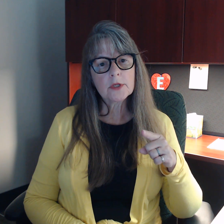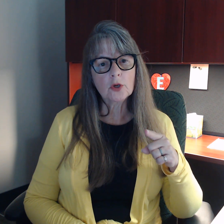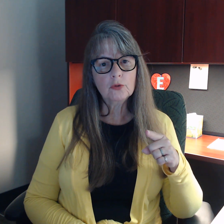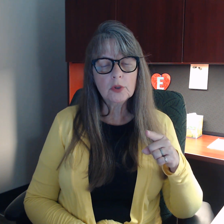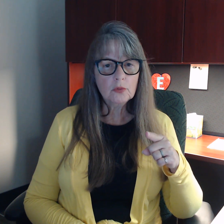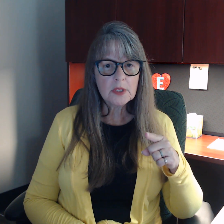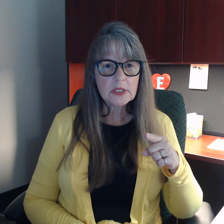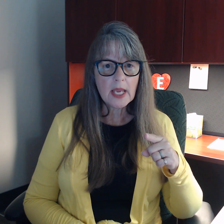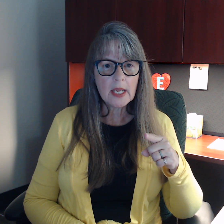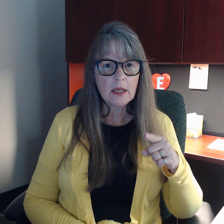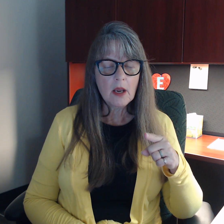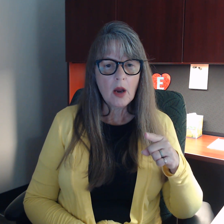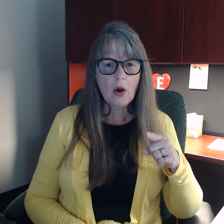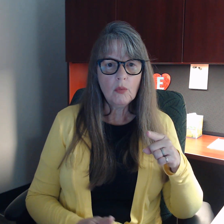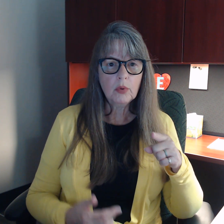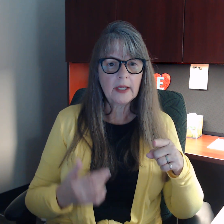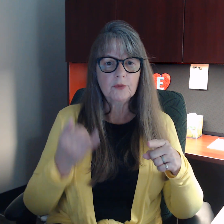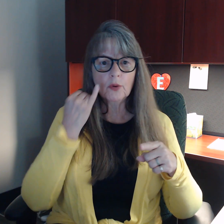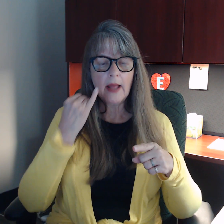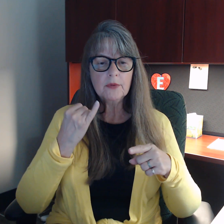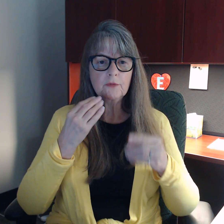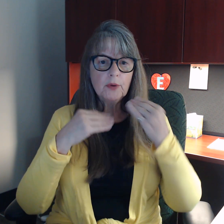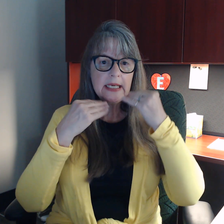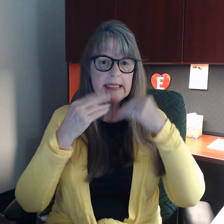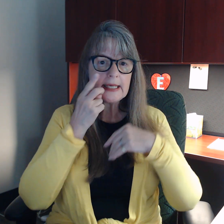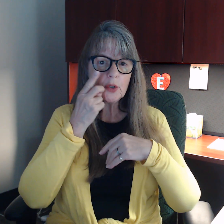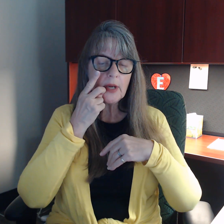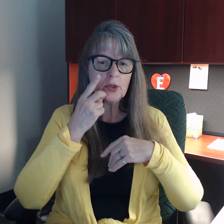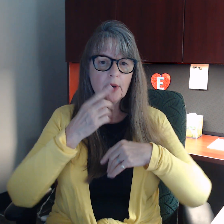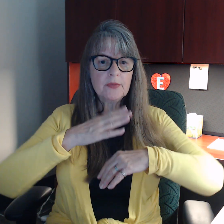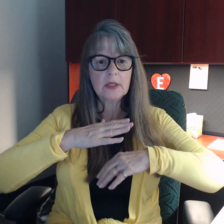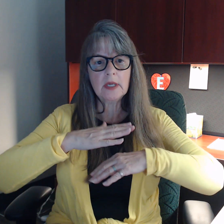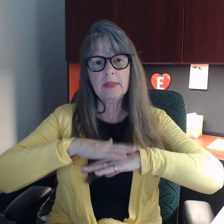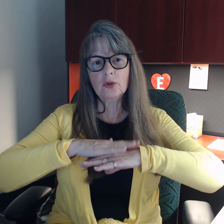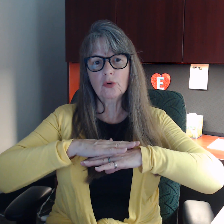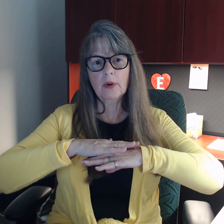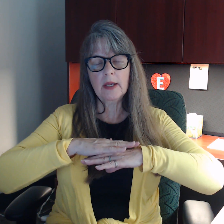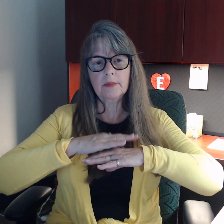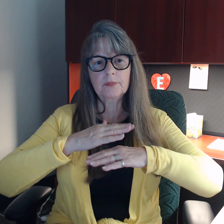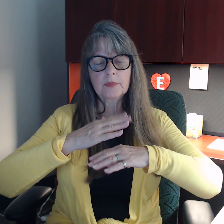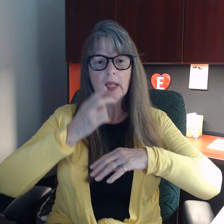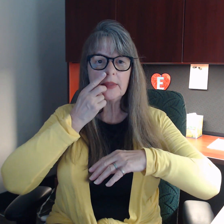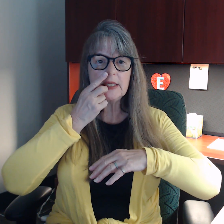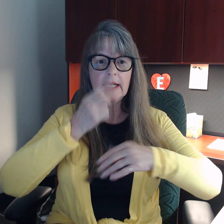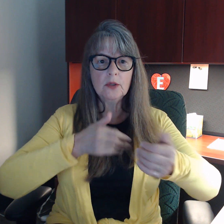So you could say, oh, like if you're eating dinner and then you're at the dining room